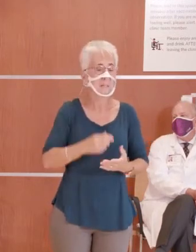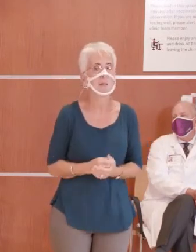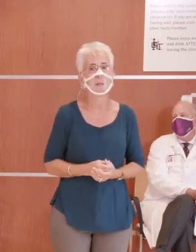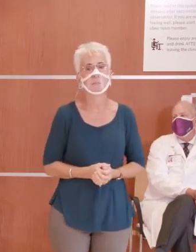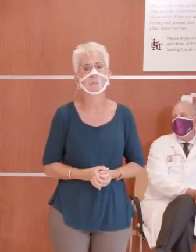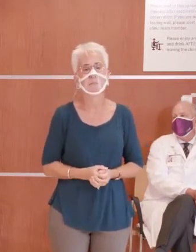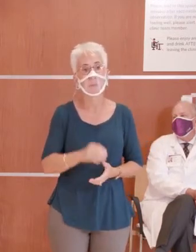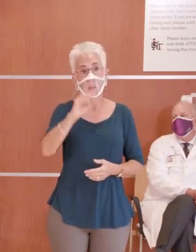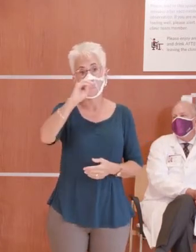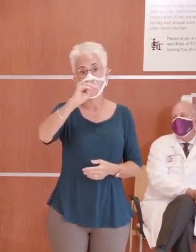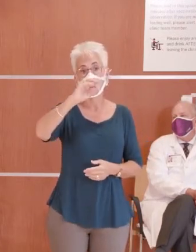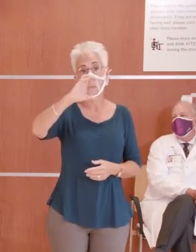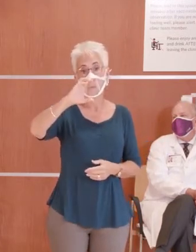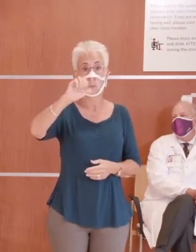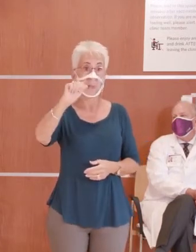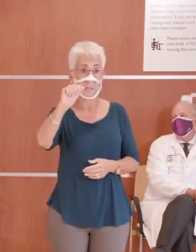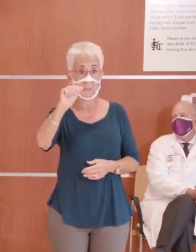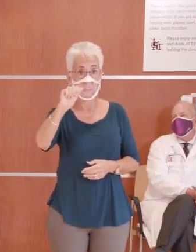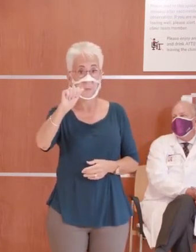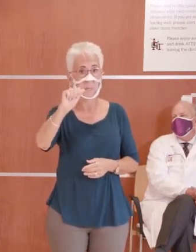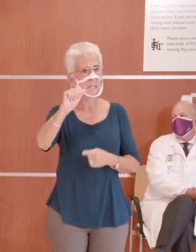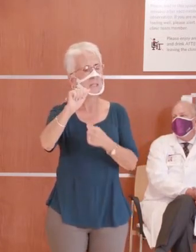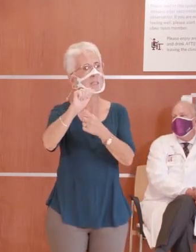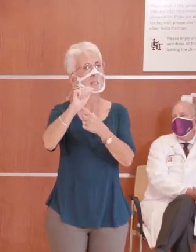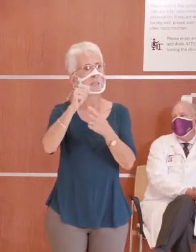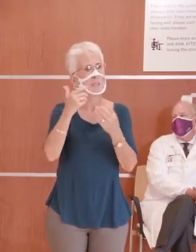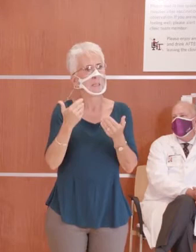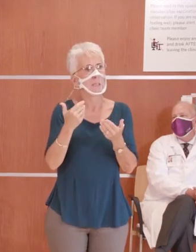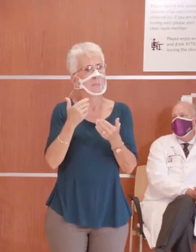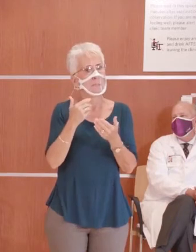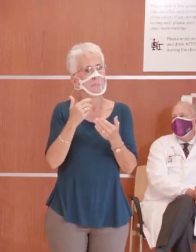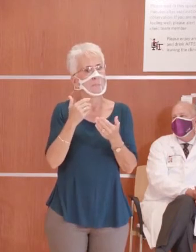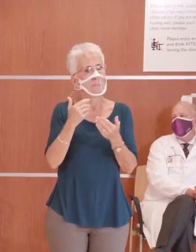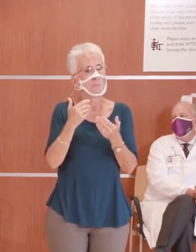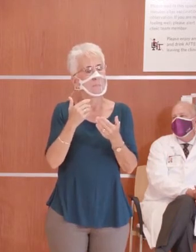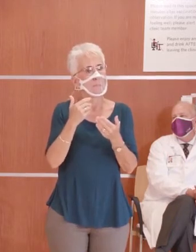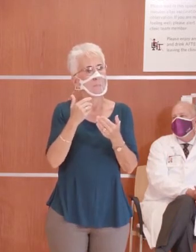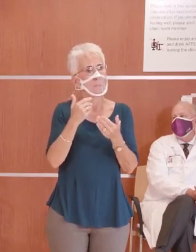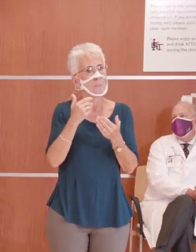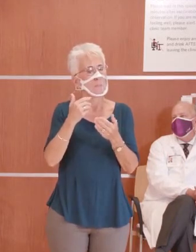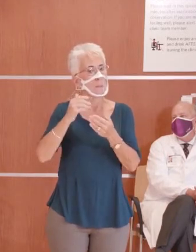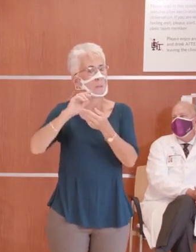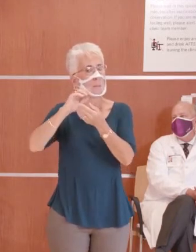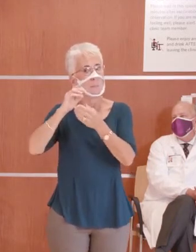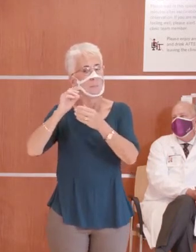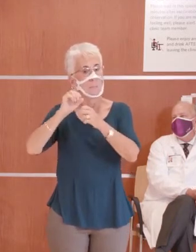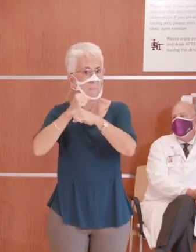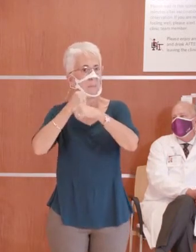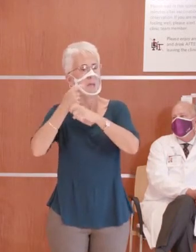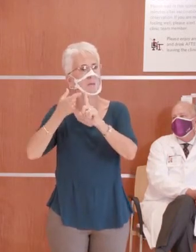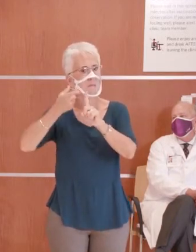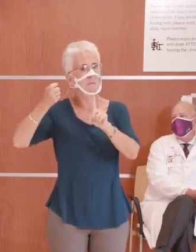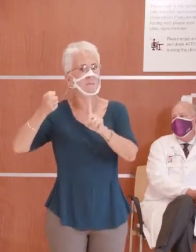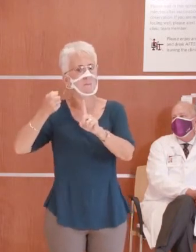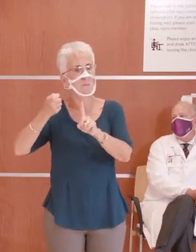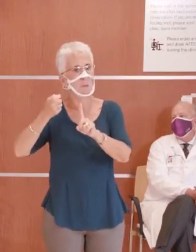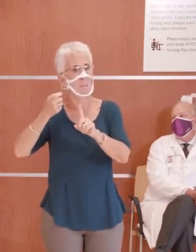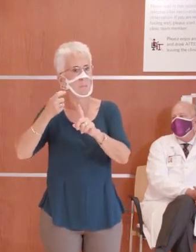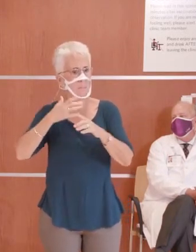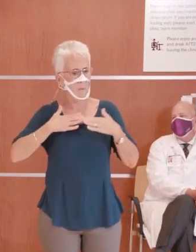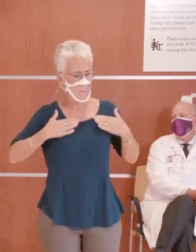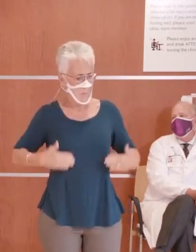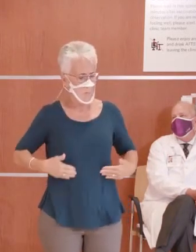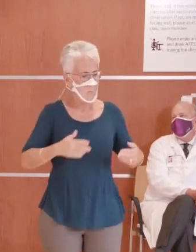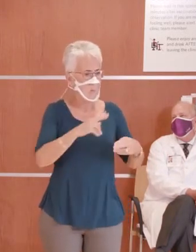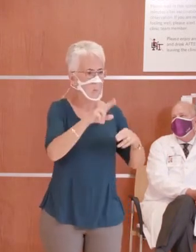So monoclonal antibody treatment is simply a perfected version of our natural antibodies that we produce in response to infection.